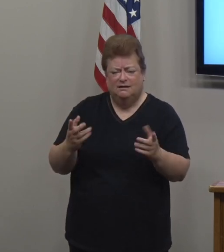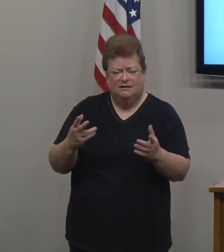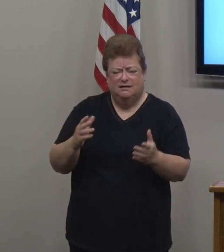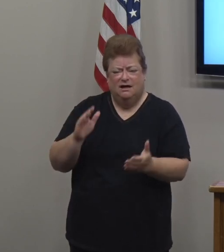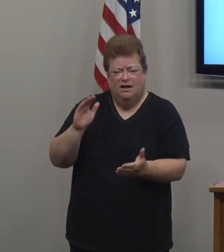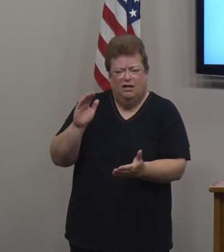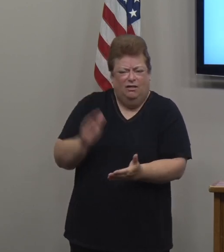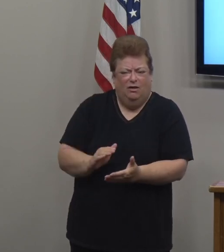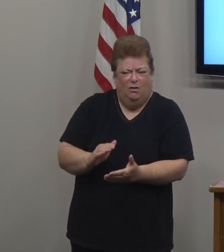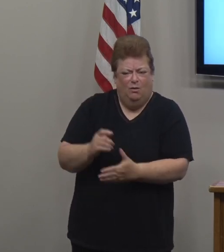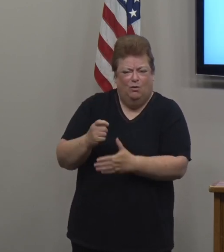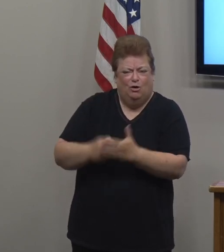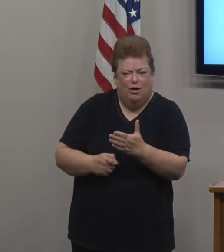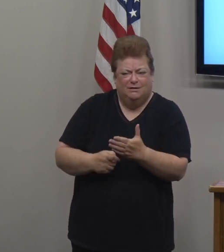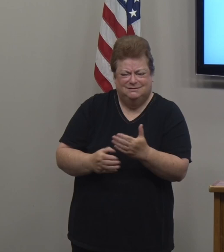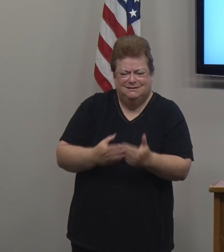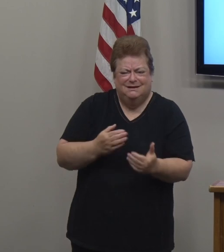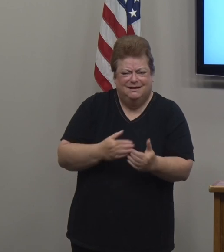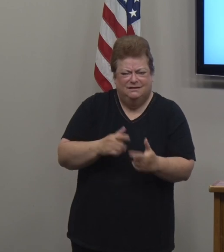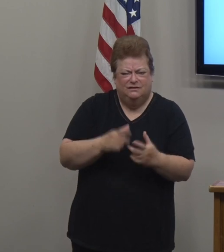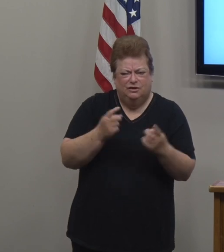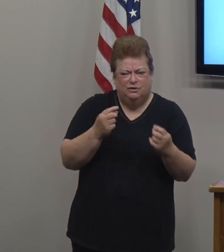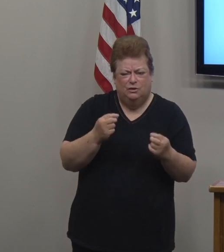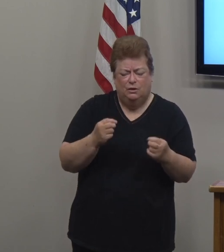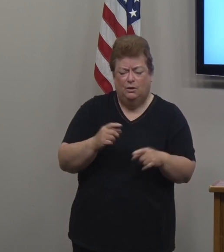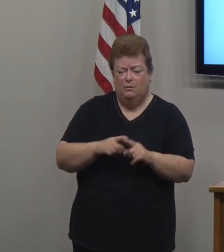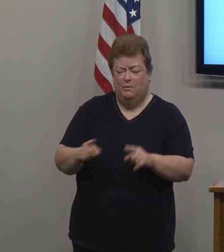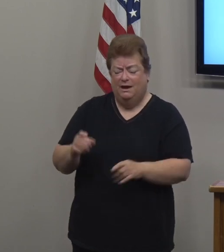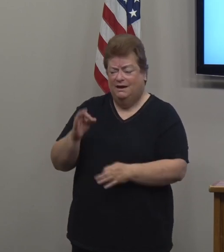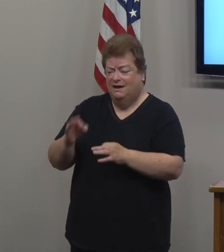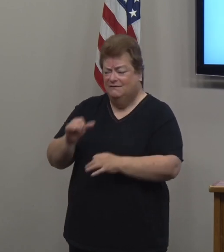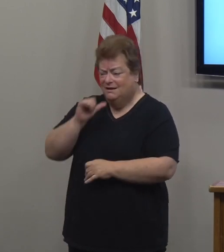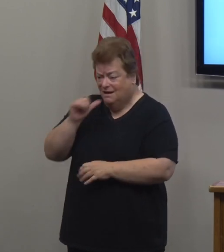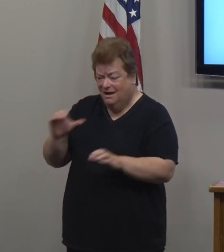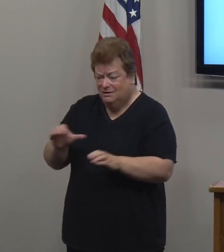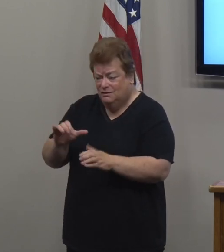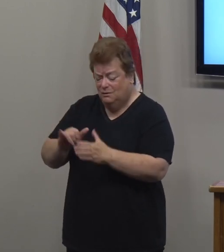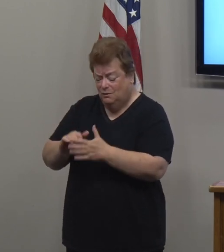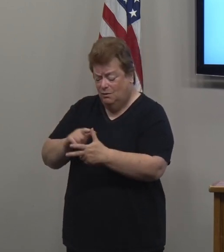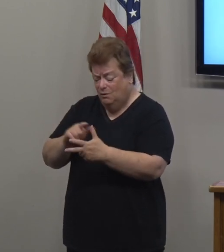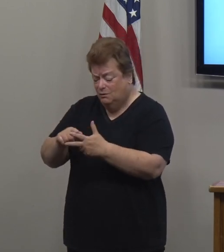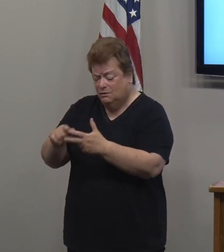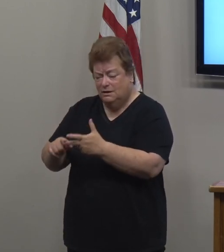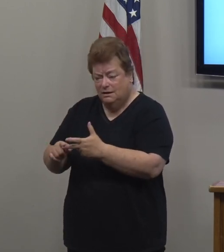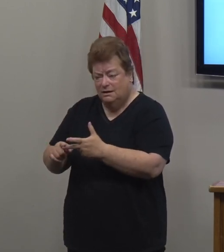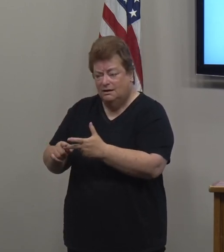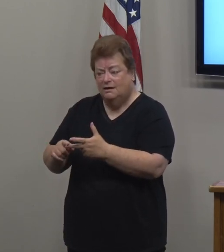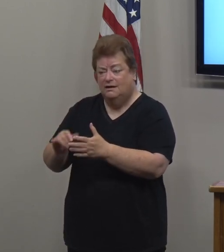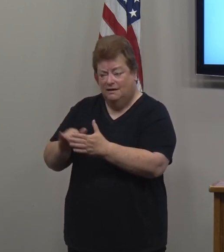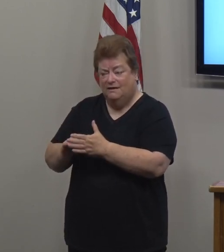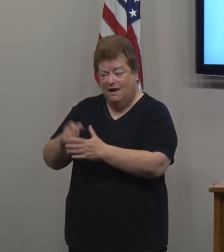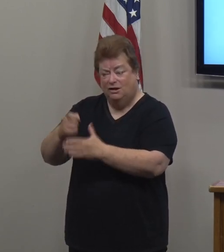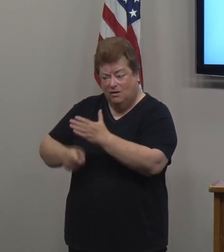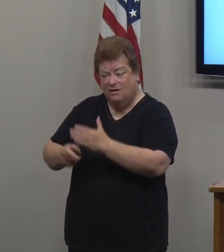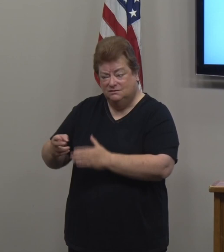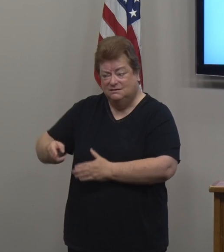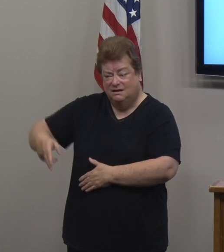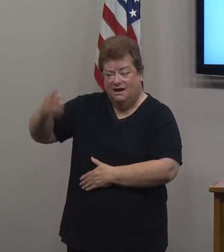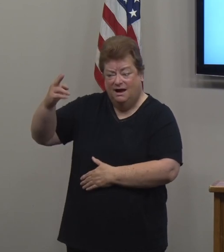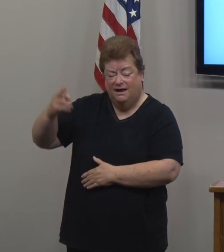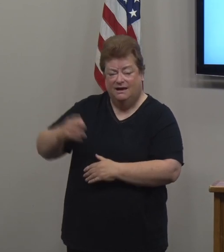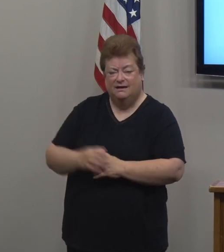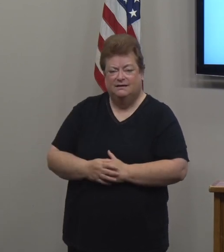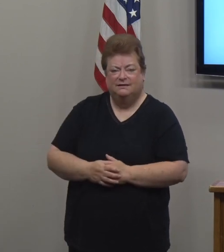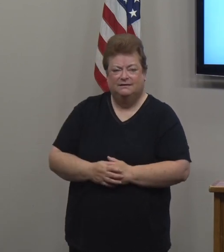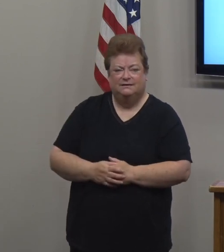low, while the cost of not practicing these common sense steps is very high.